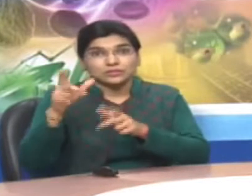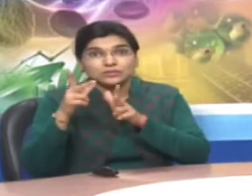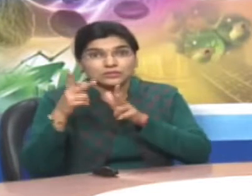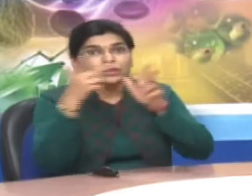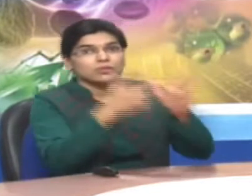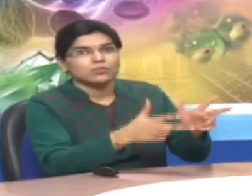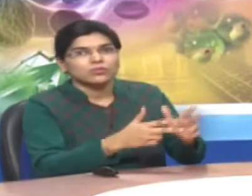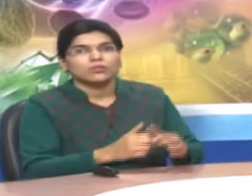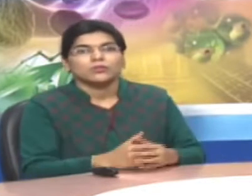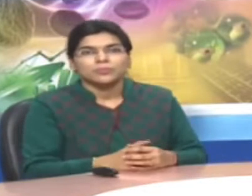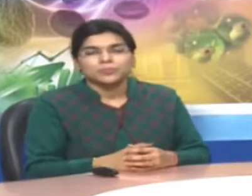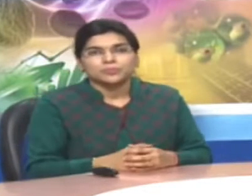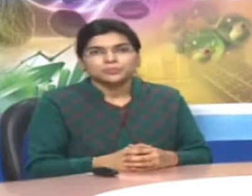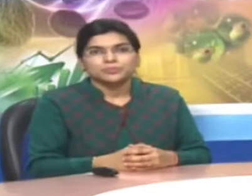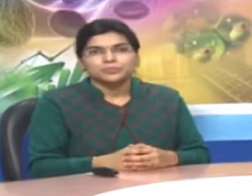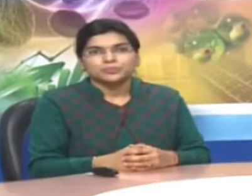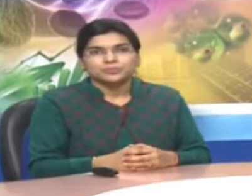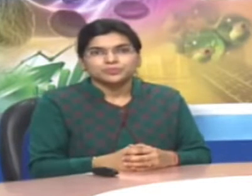Gerard says, listen.